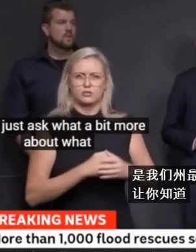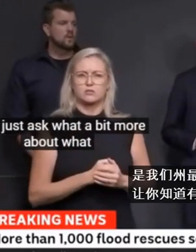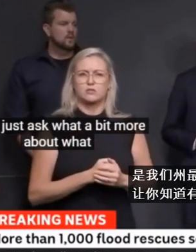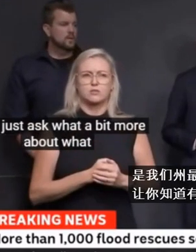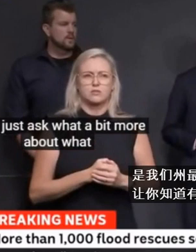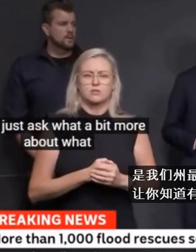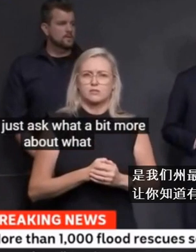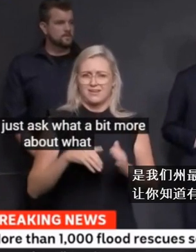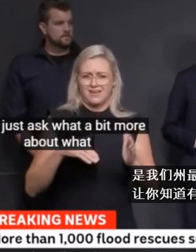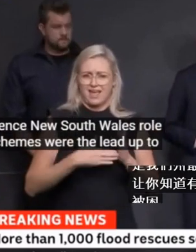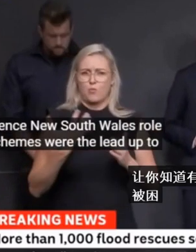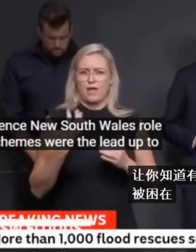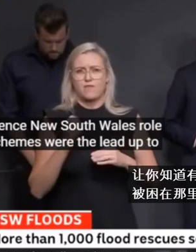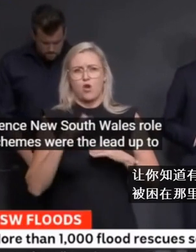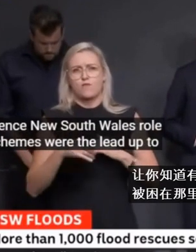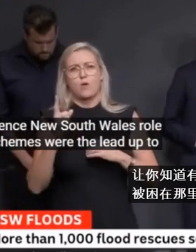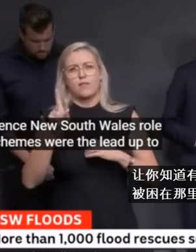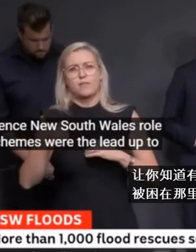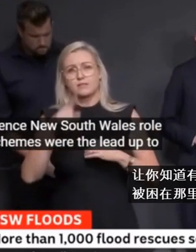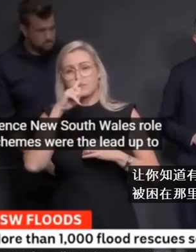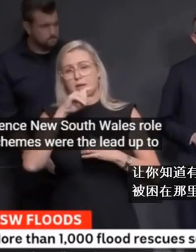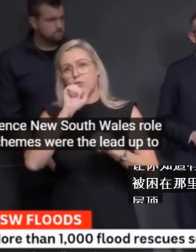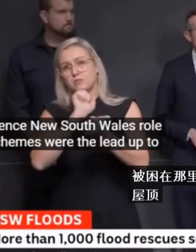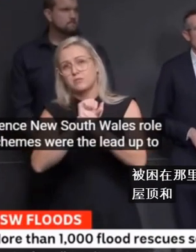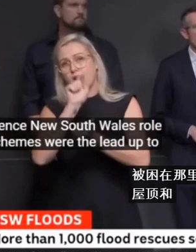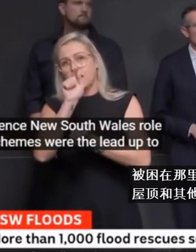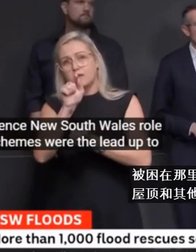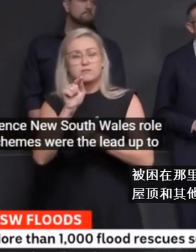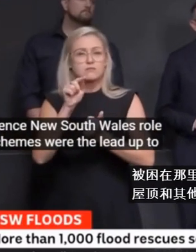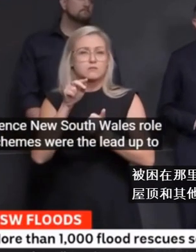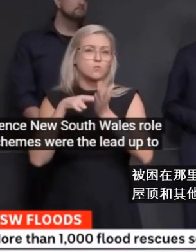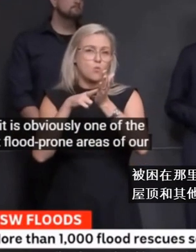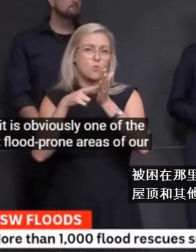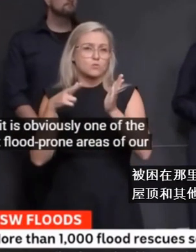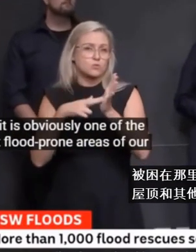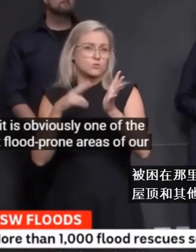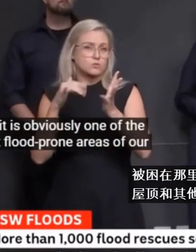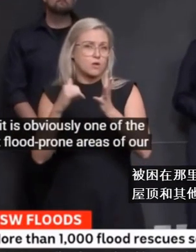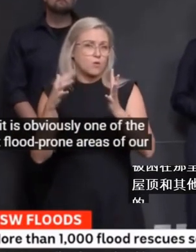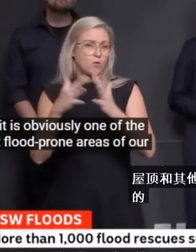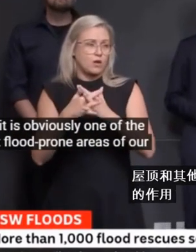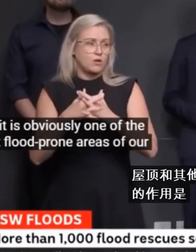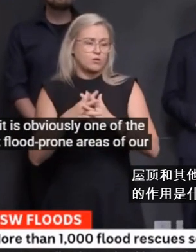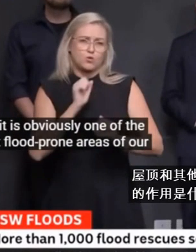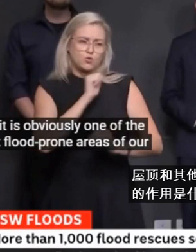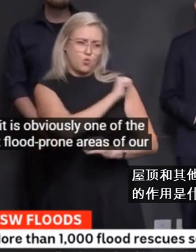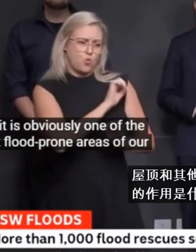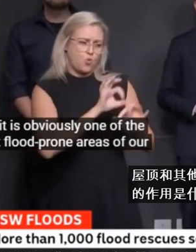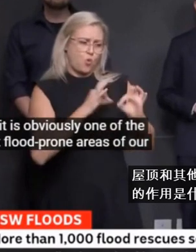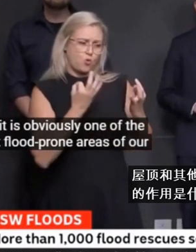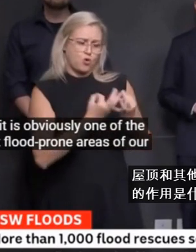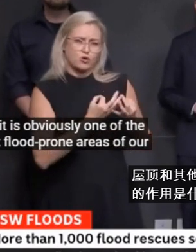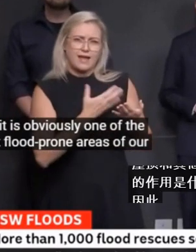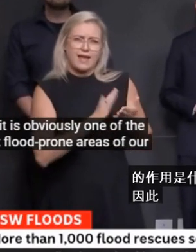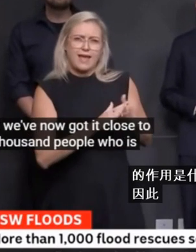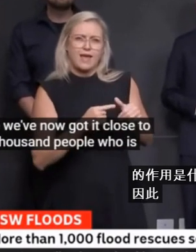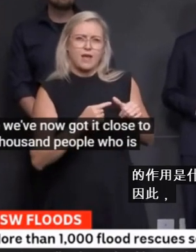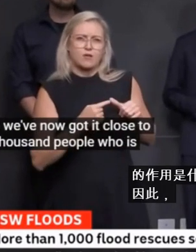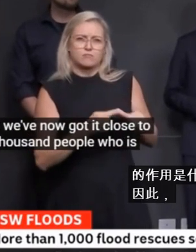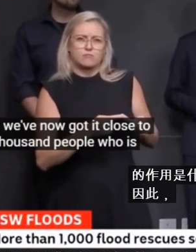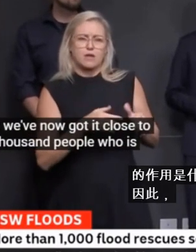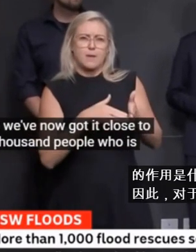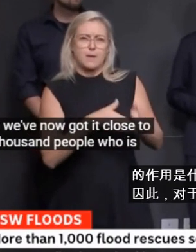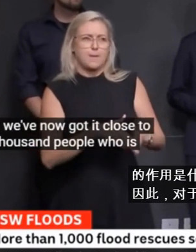got close to 1,000 people who are stranded up there, possibly on roofs and other places. What has been the role of Resilience New South Wales? So